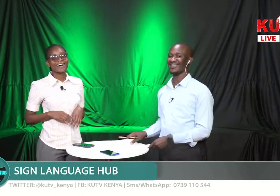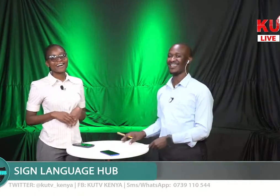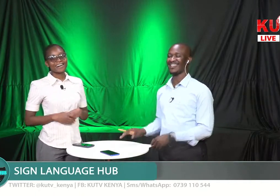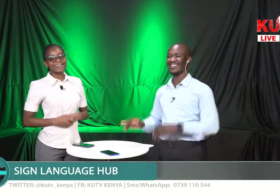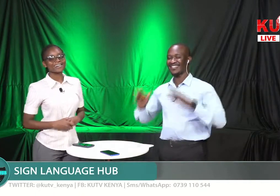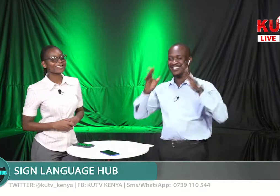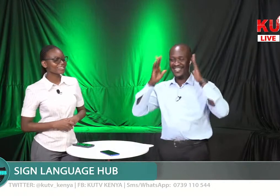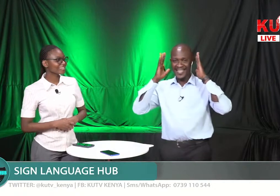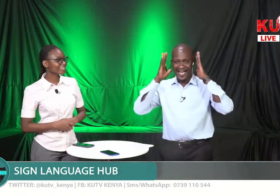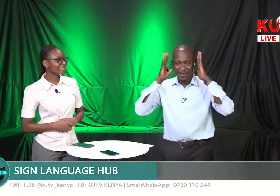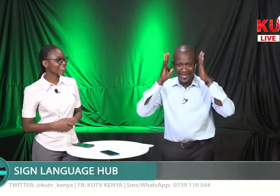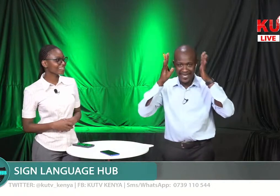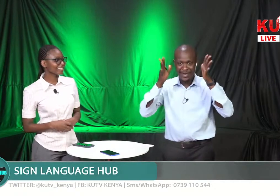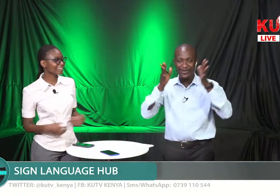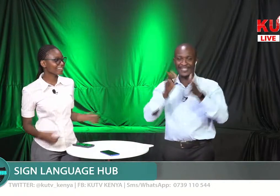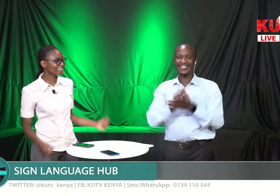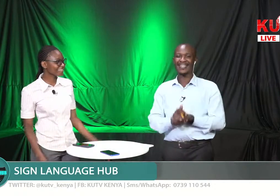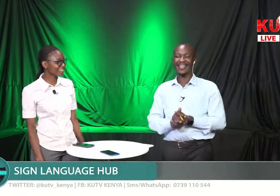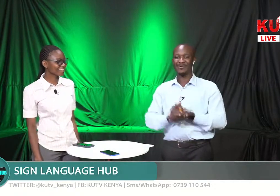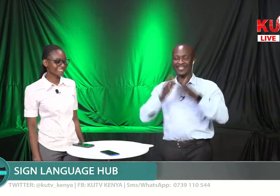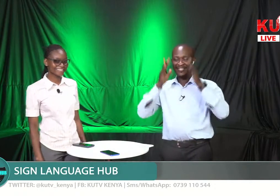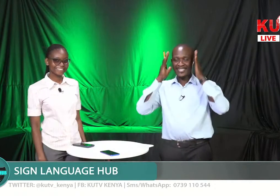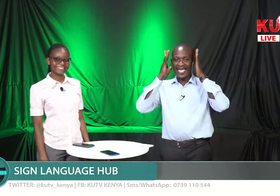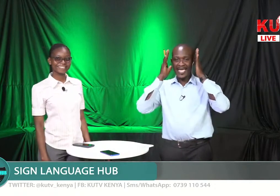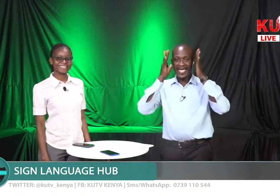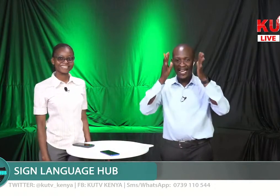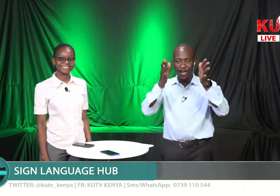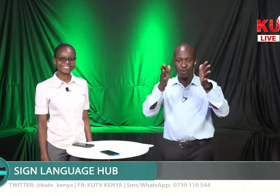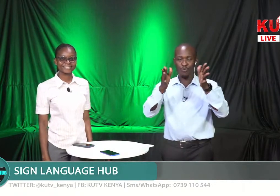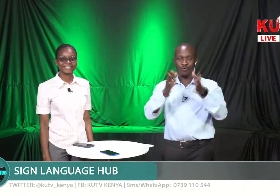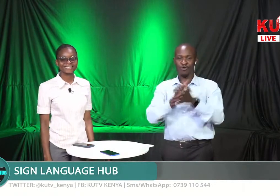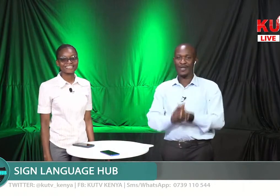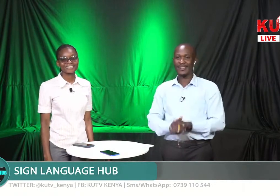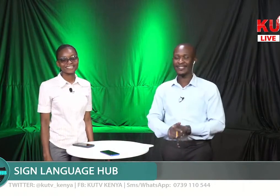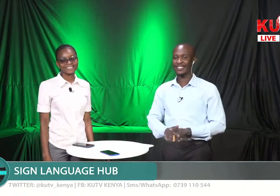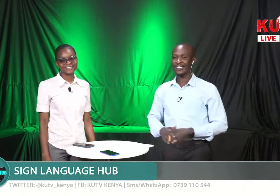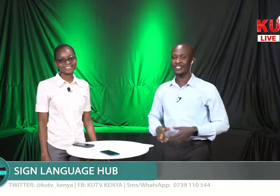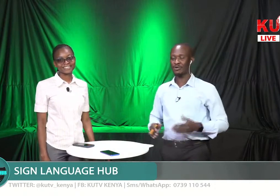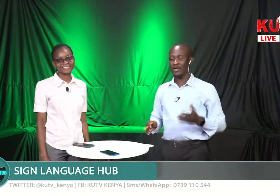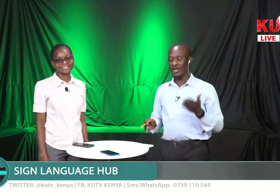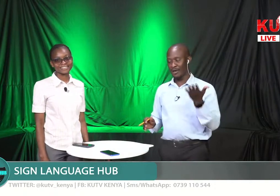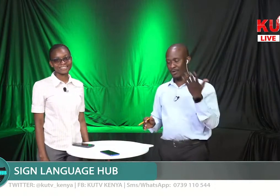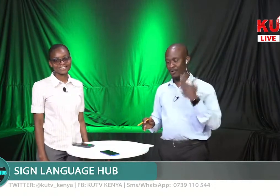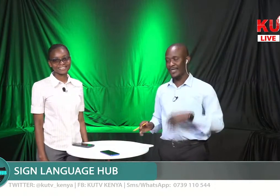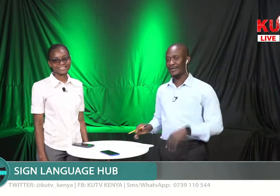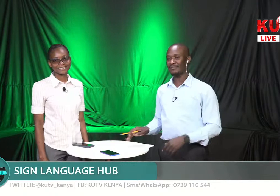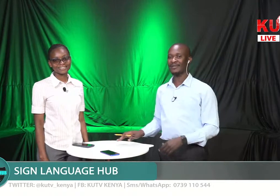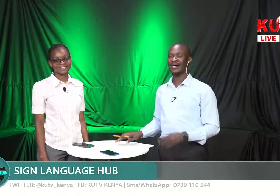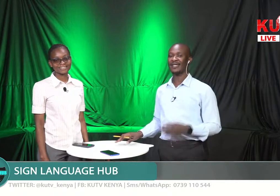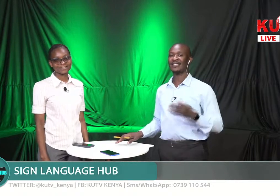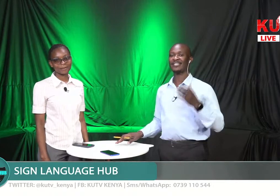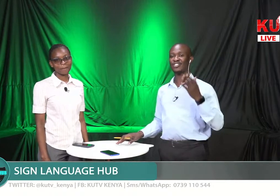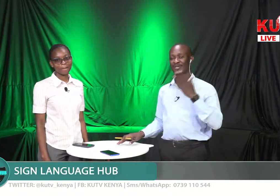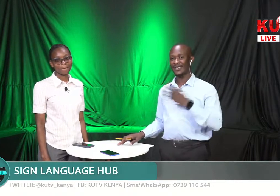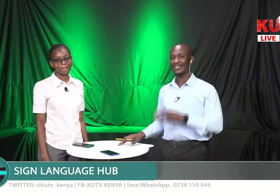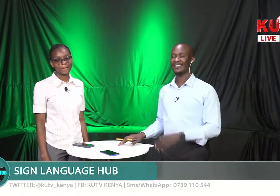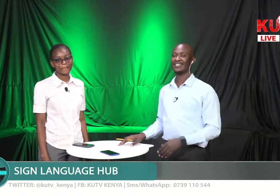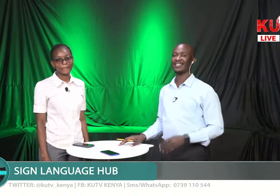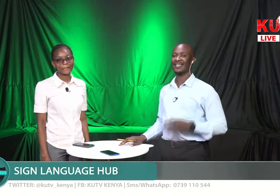And that is our hello in sign language. Hello. All right. So welcome and join us. Let's